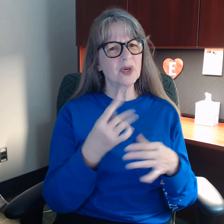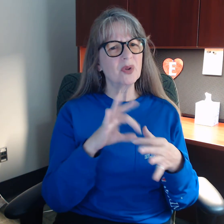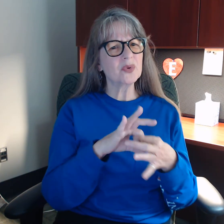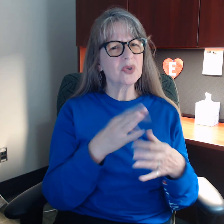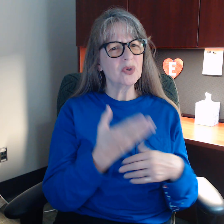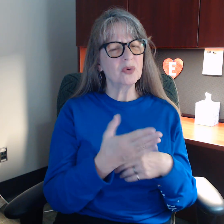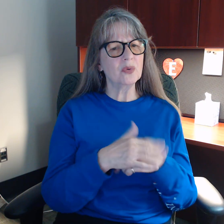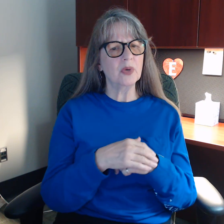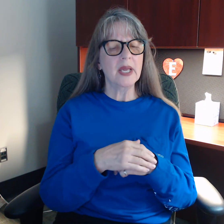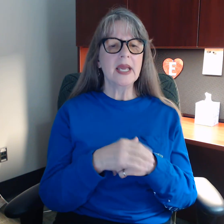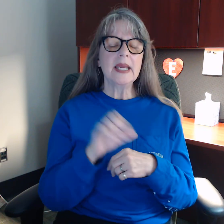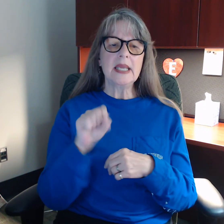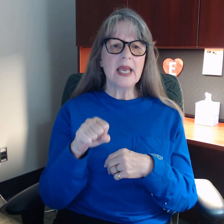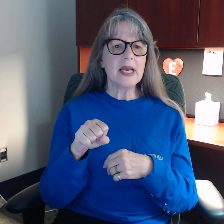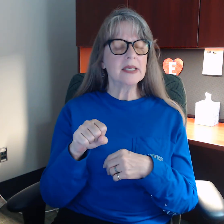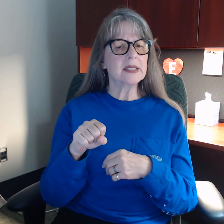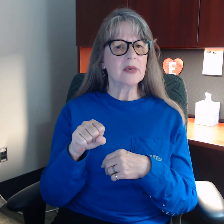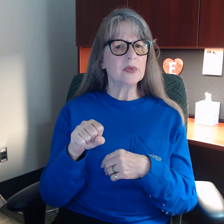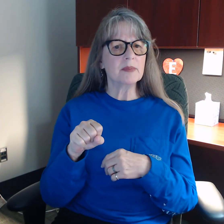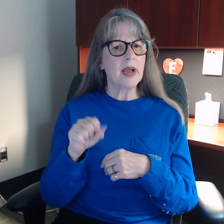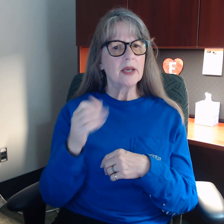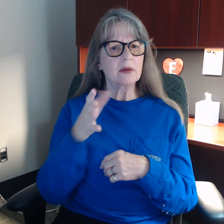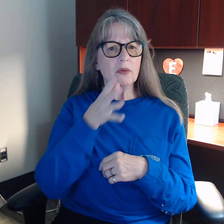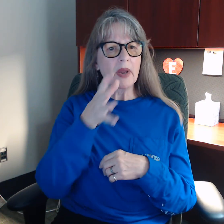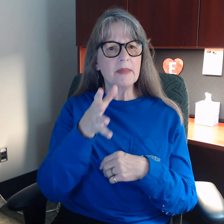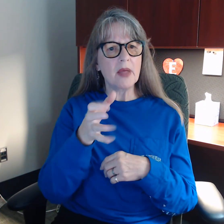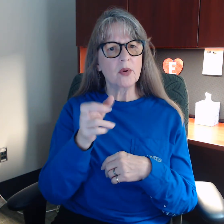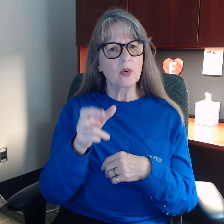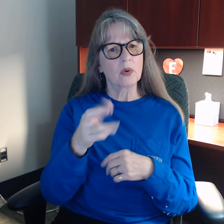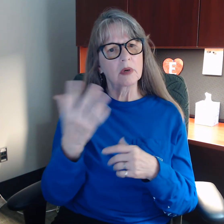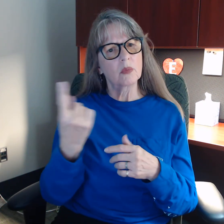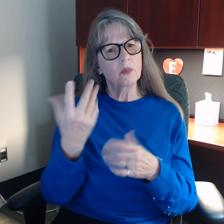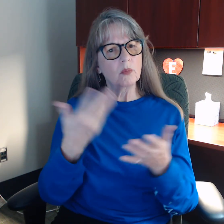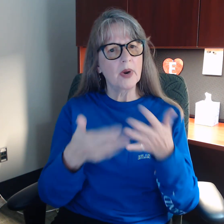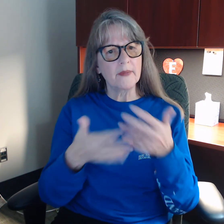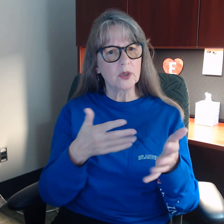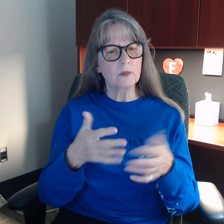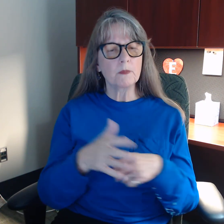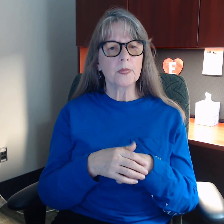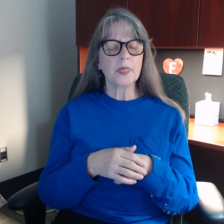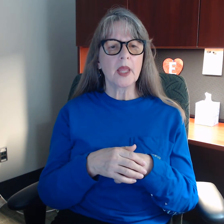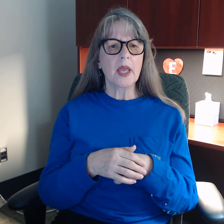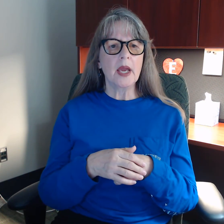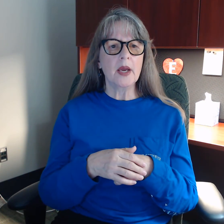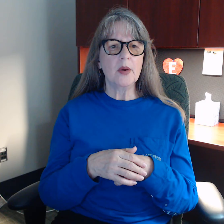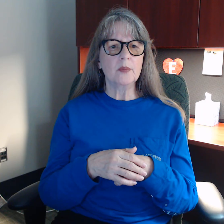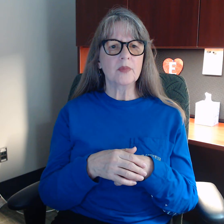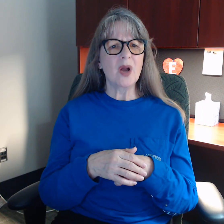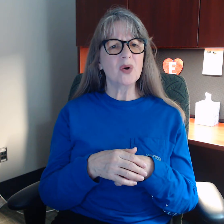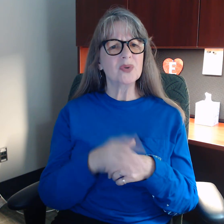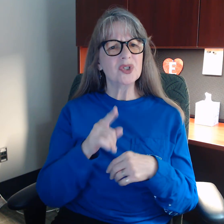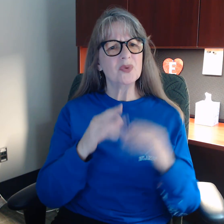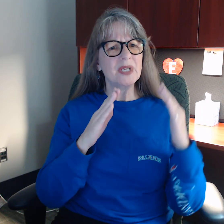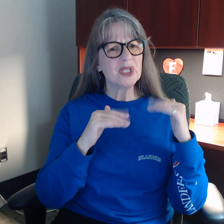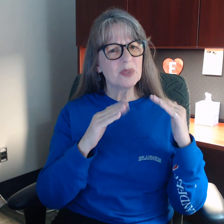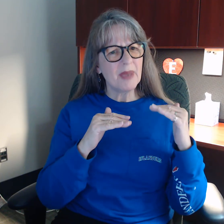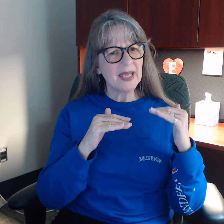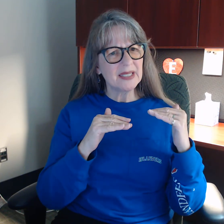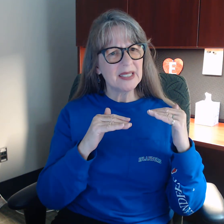close to you? Yes, it was my grandmother or whatever. Oh, did you expect